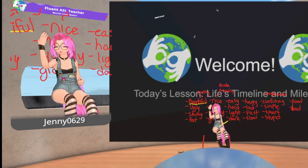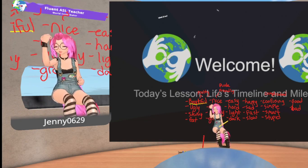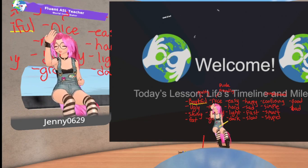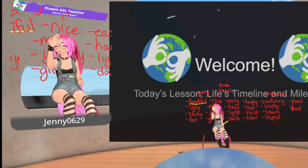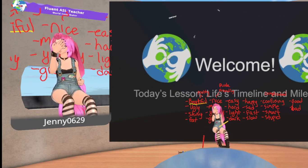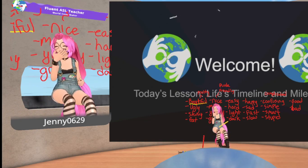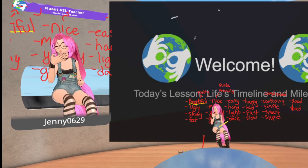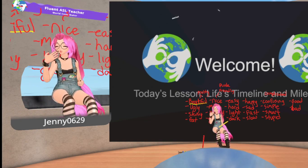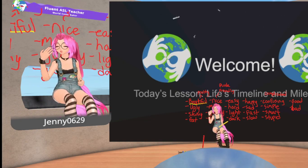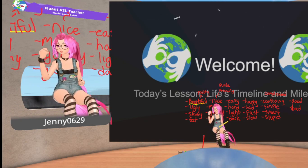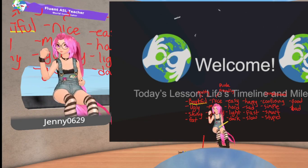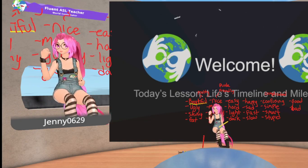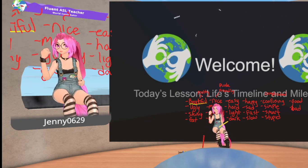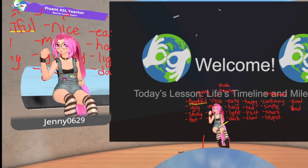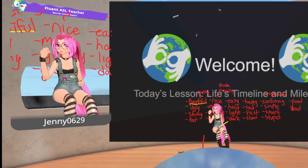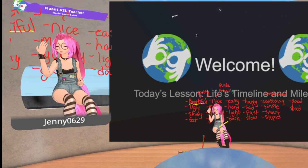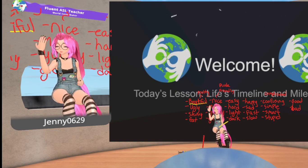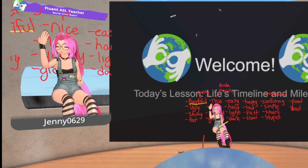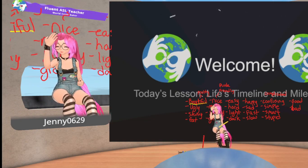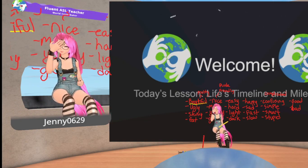Beautiful. Beautiful.